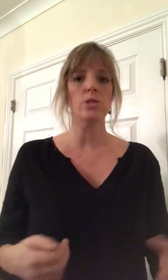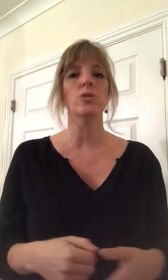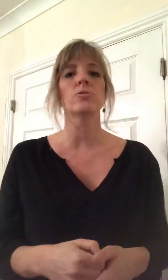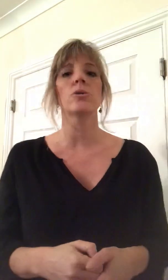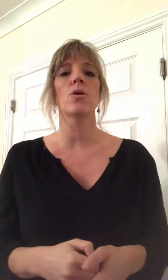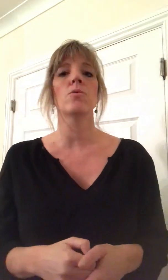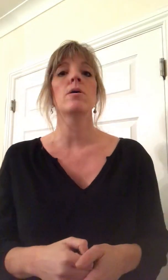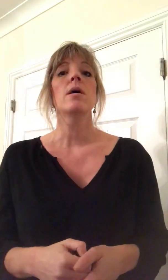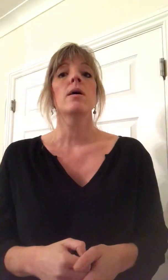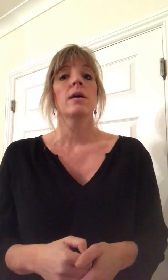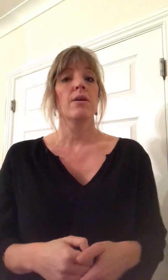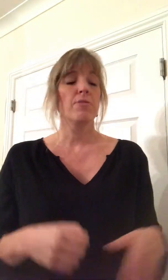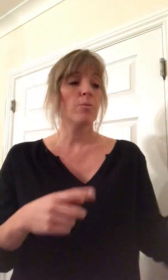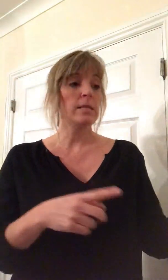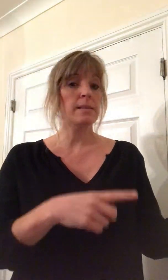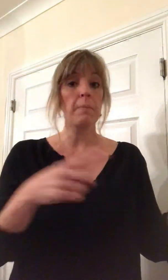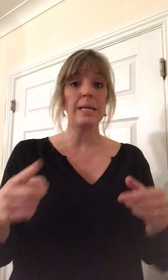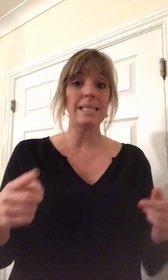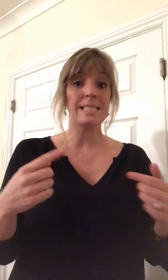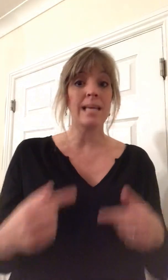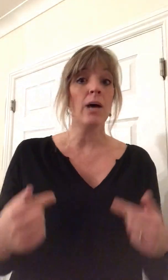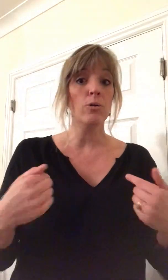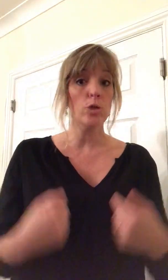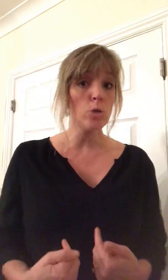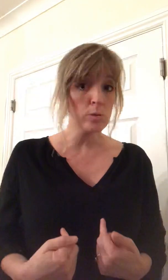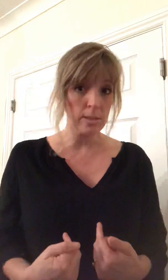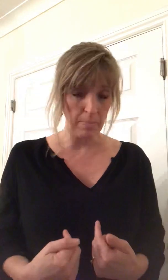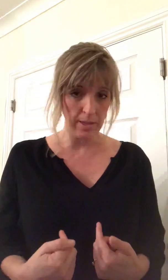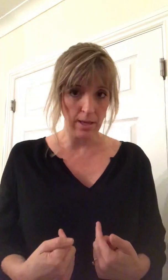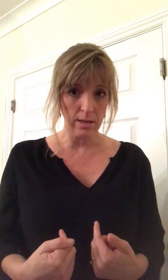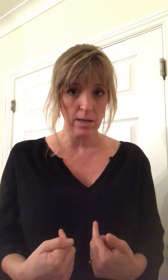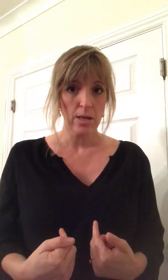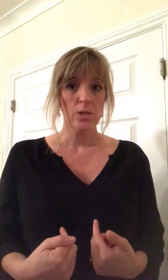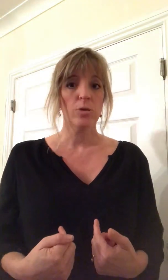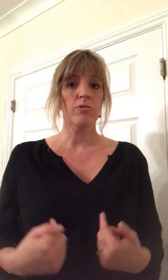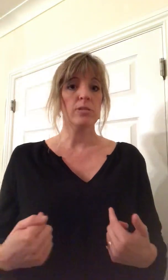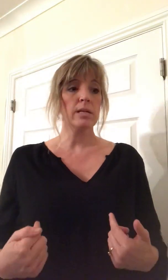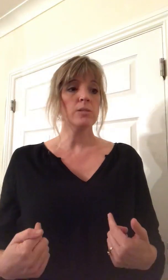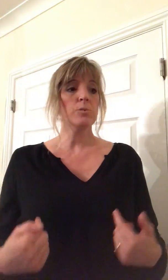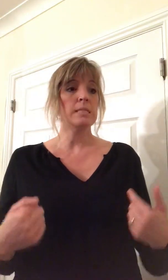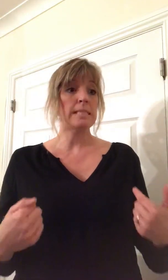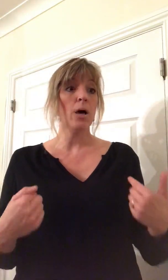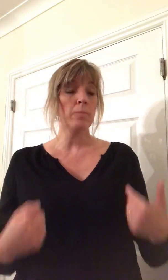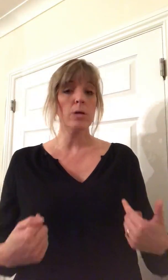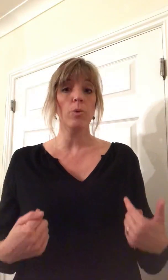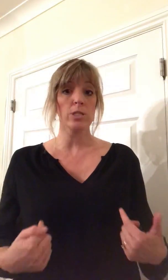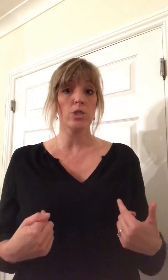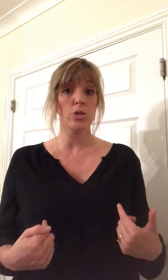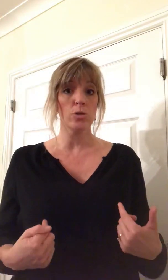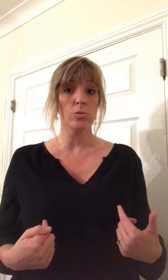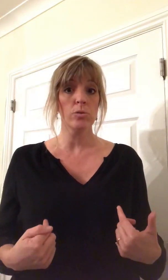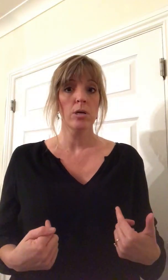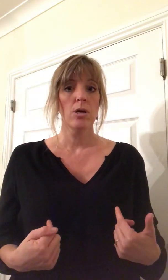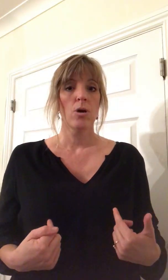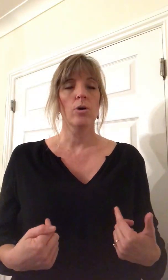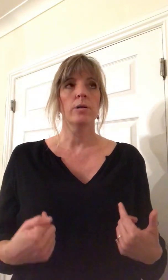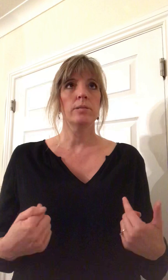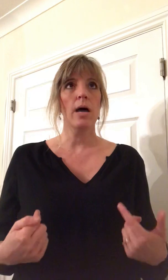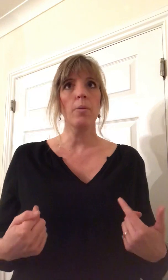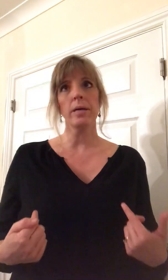to. So if you want somebody to tell you something, so if your sentence was tell me what to do or tell